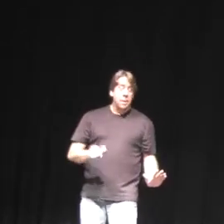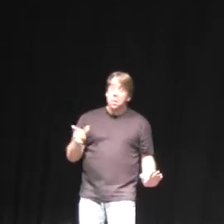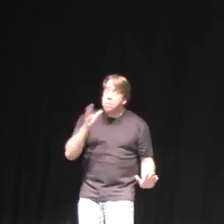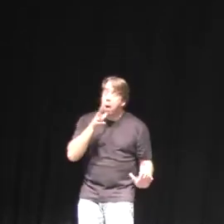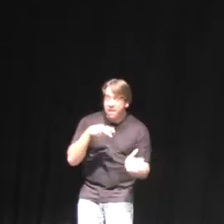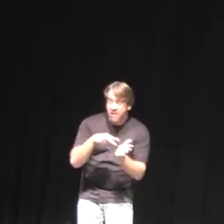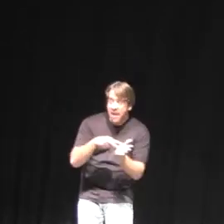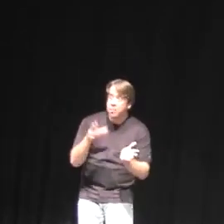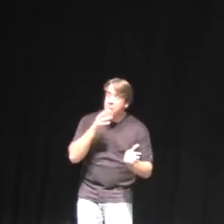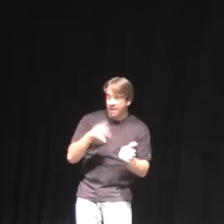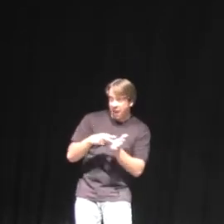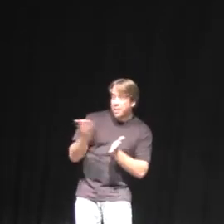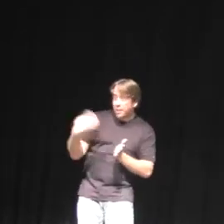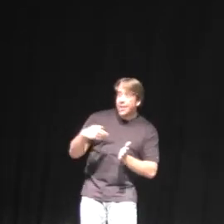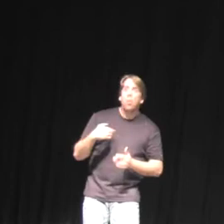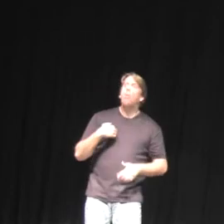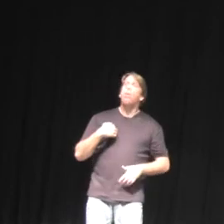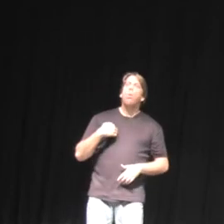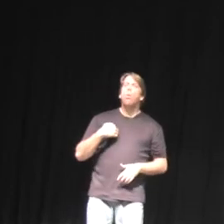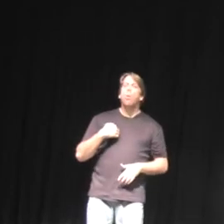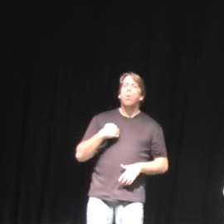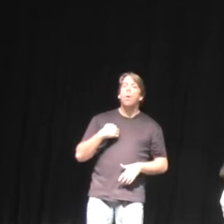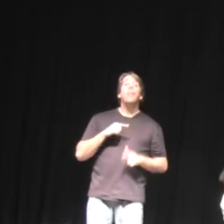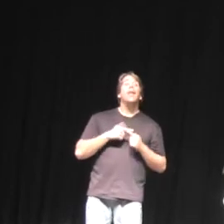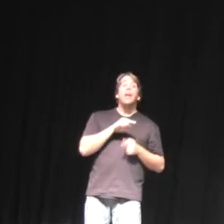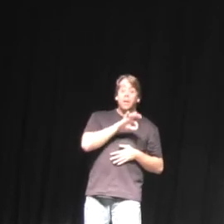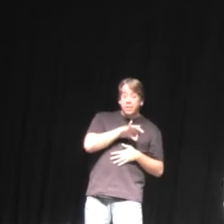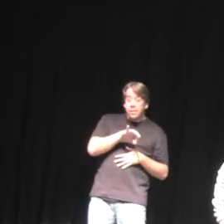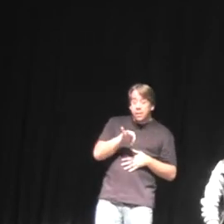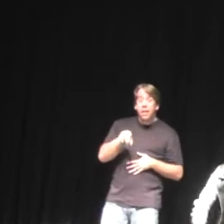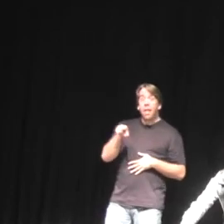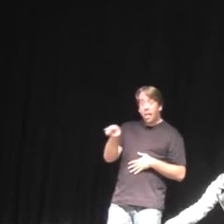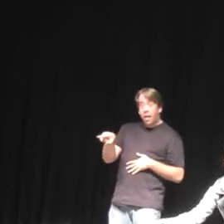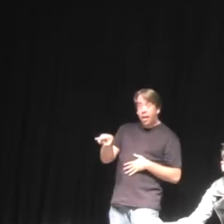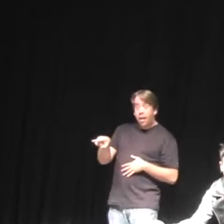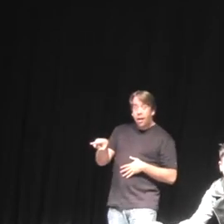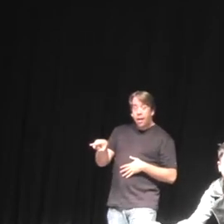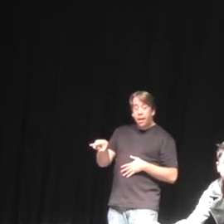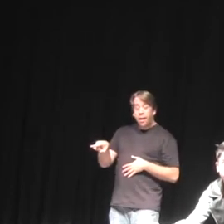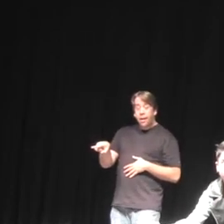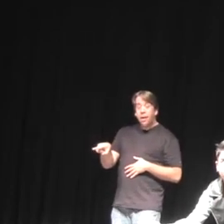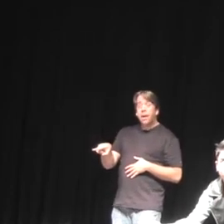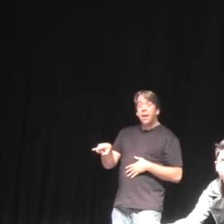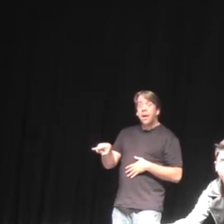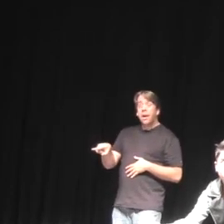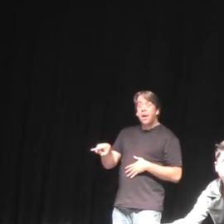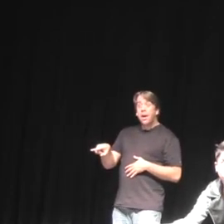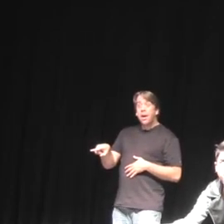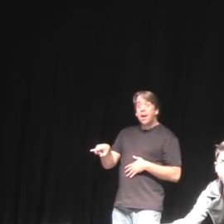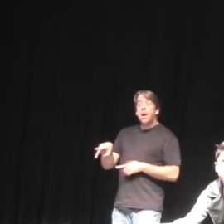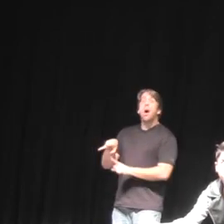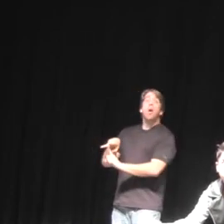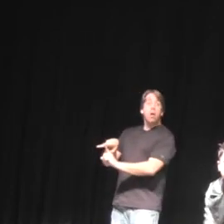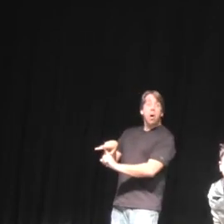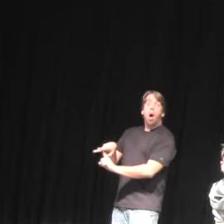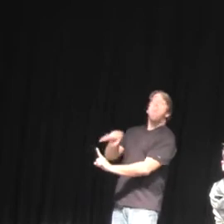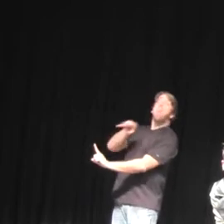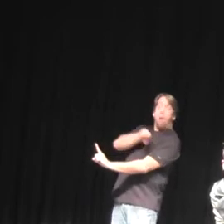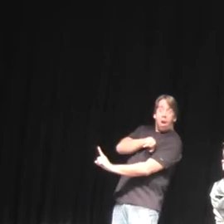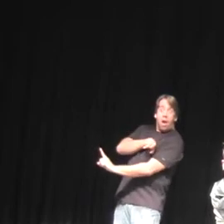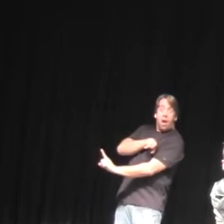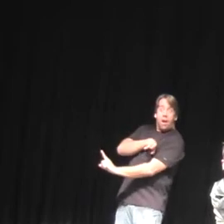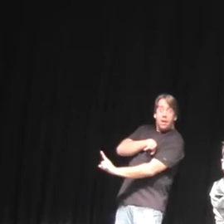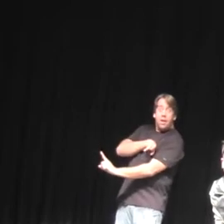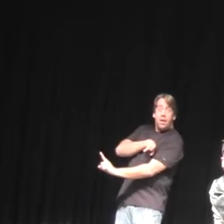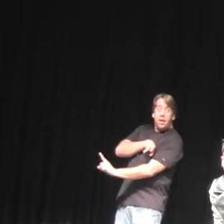vacuuming. Come here. And I'd be like, okay. And we would go over to the plug, and he would take the plug and unplug